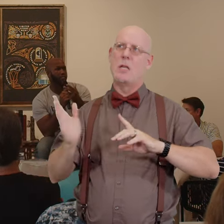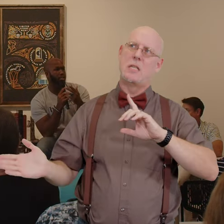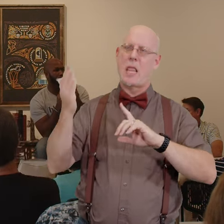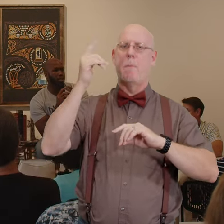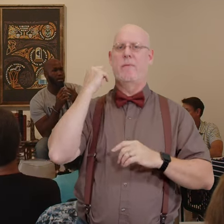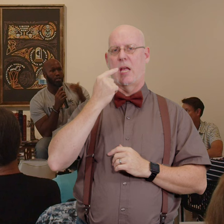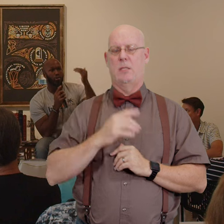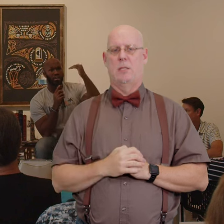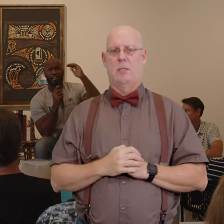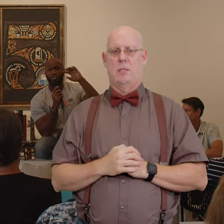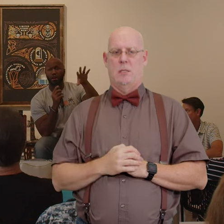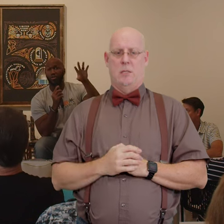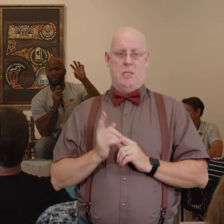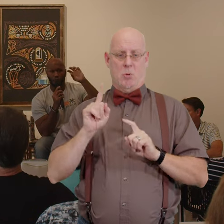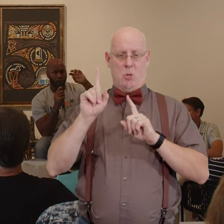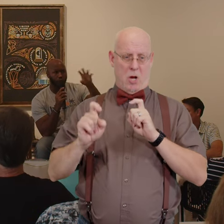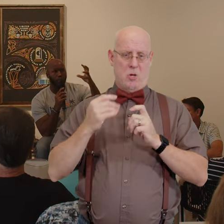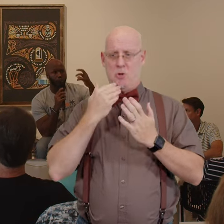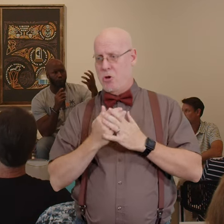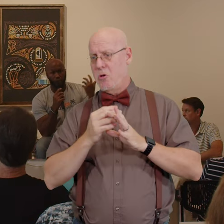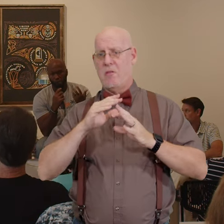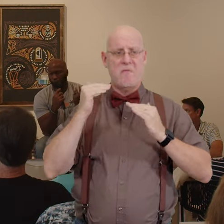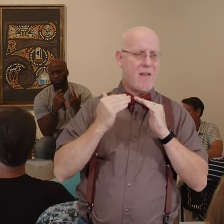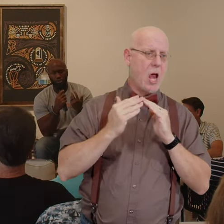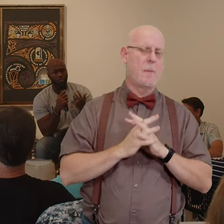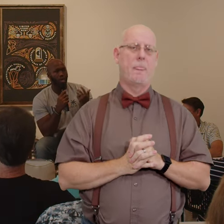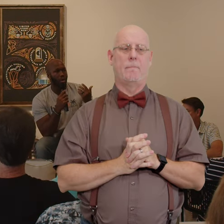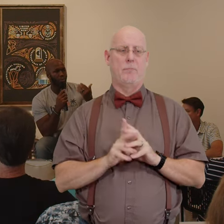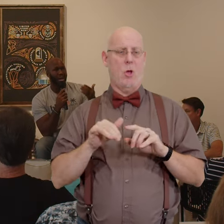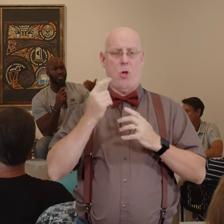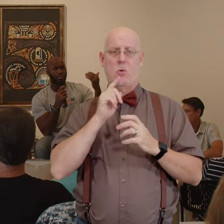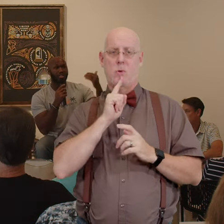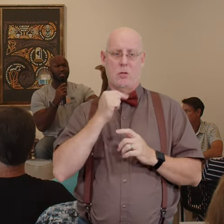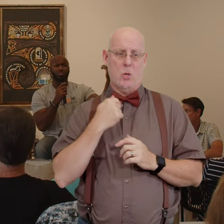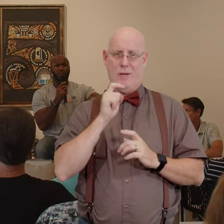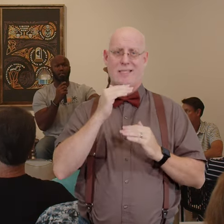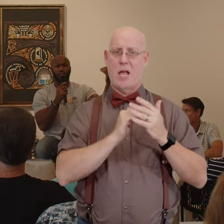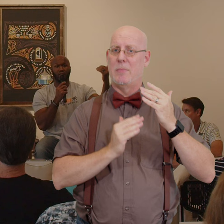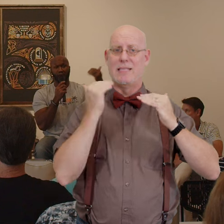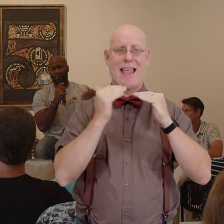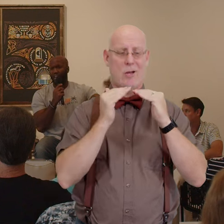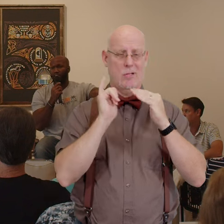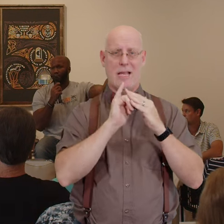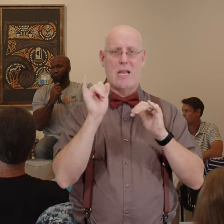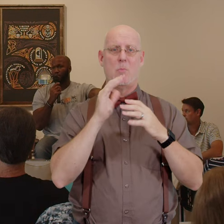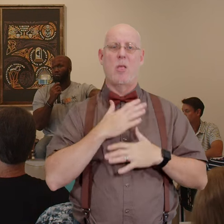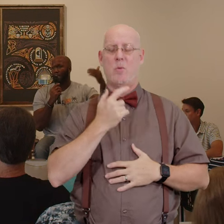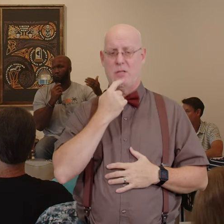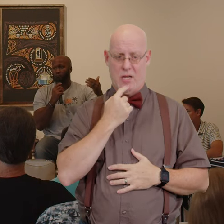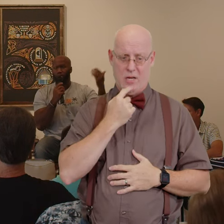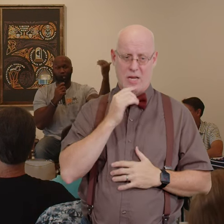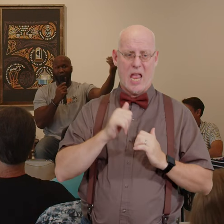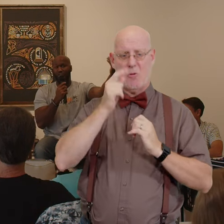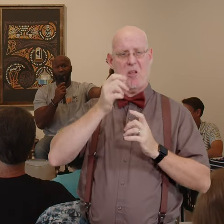him in the face. And so even as you come with the questions of good and fair, and we all do, but the reality is we need some standard. And then in that same breath,